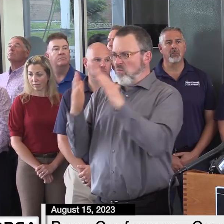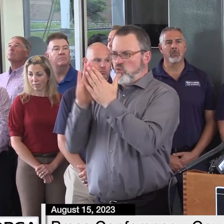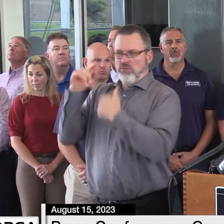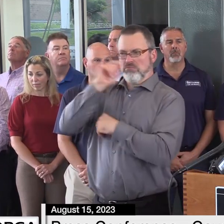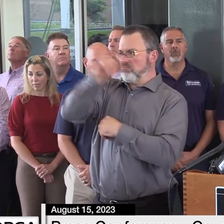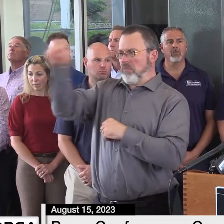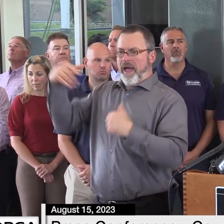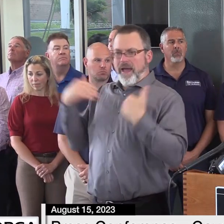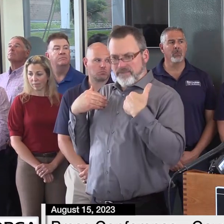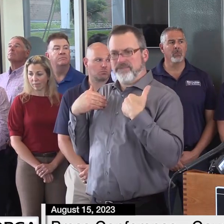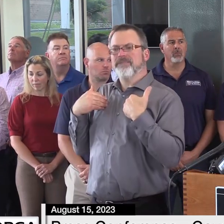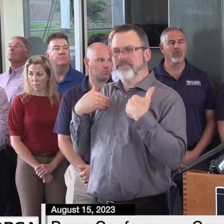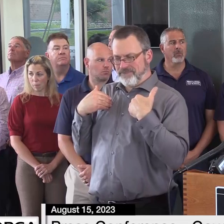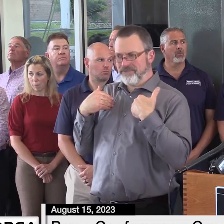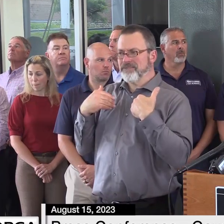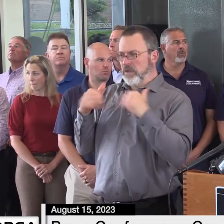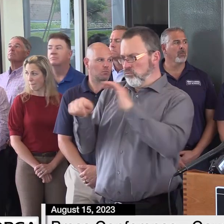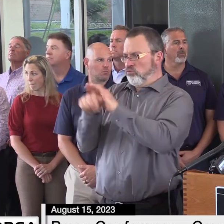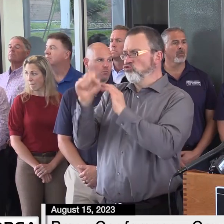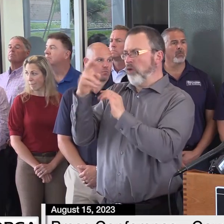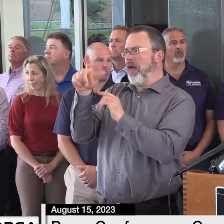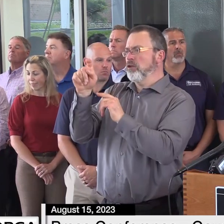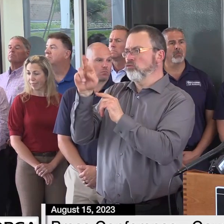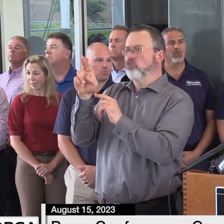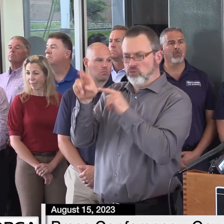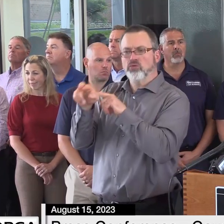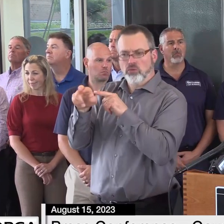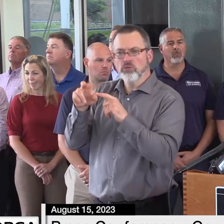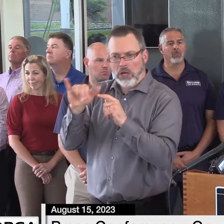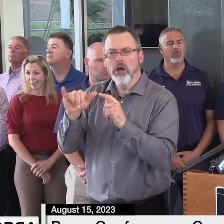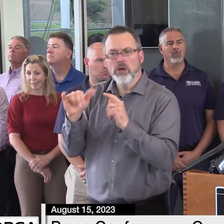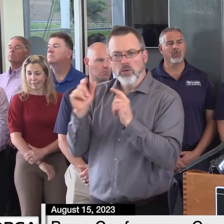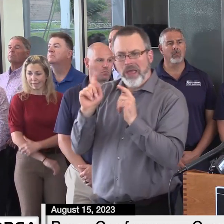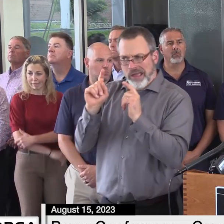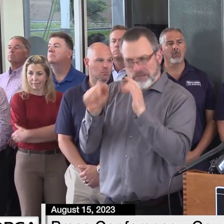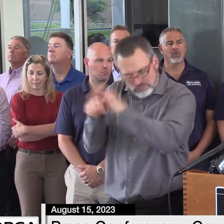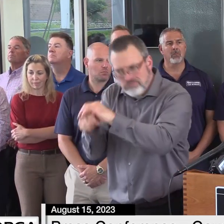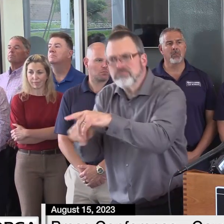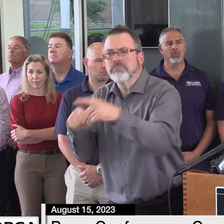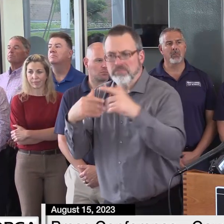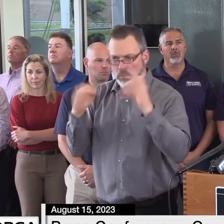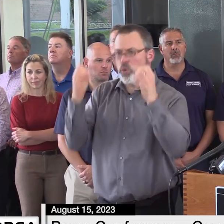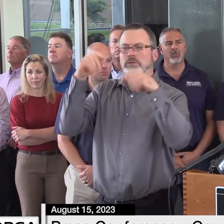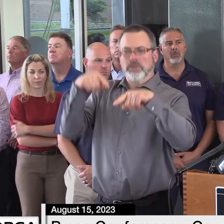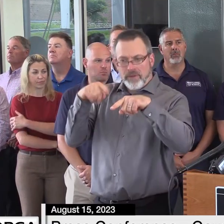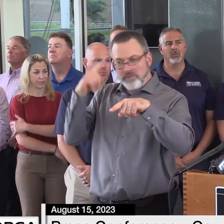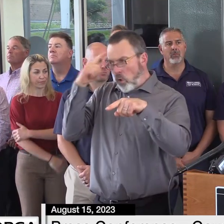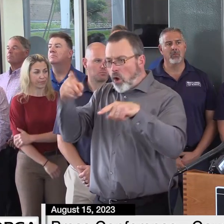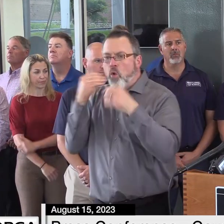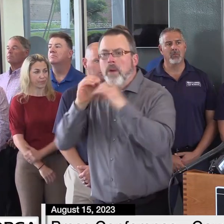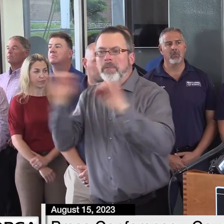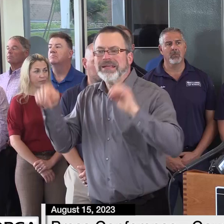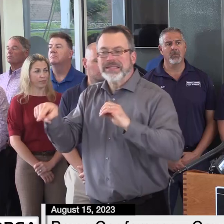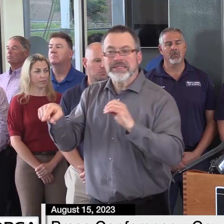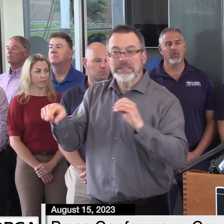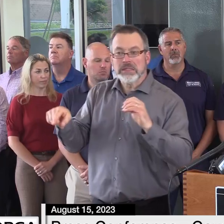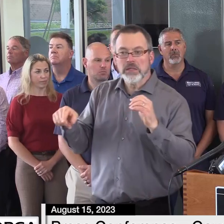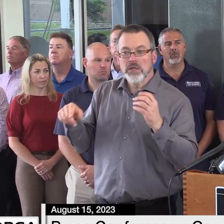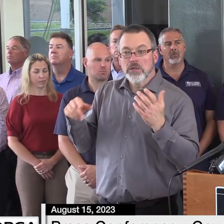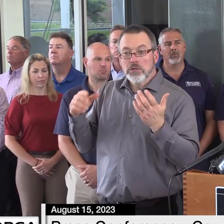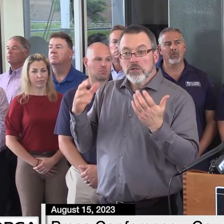We have currently, due to lack of participation, been able to put